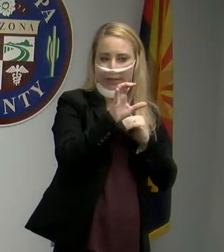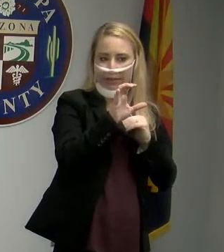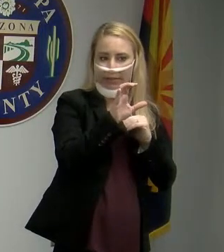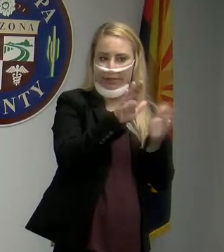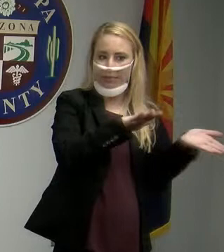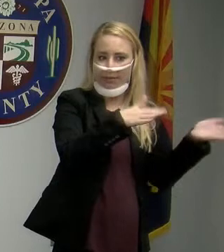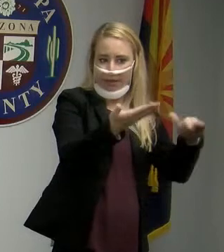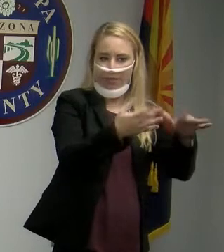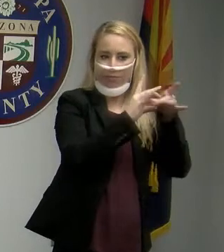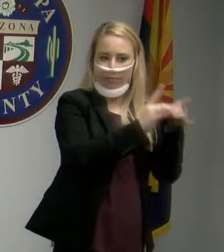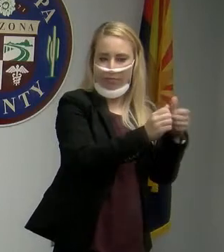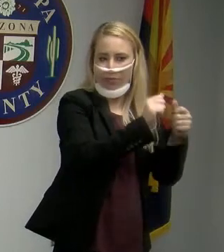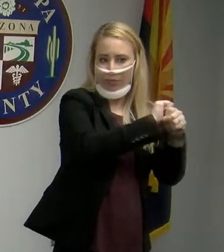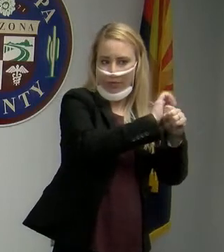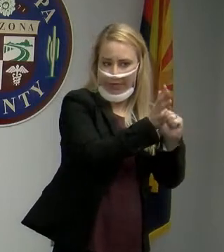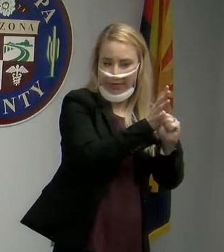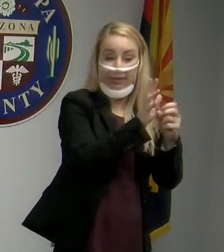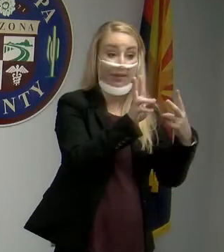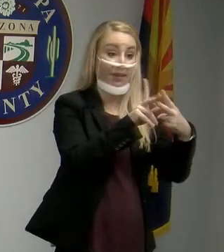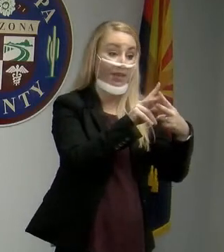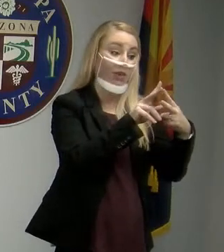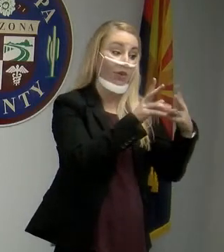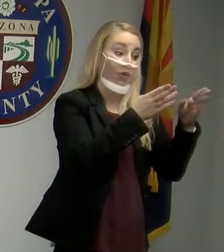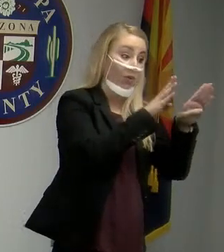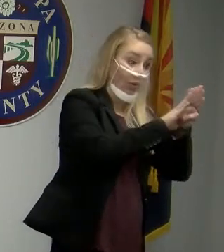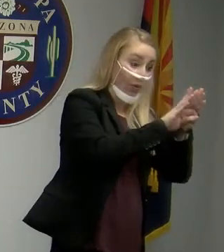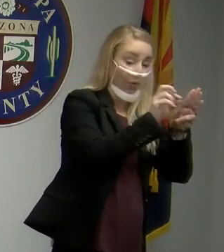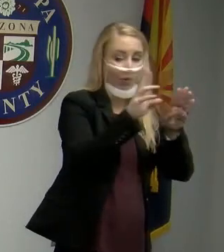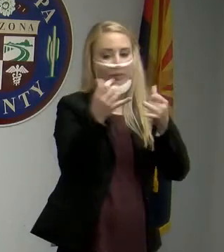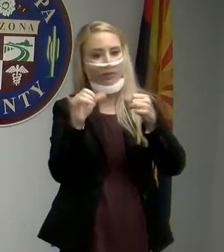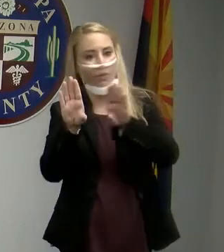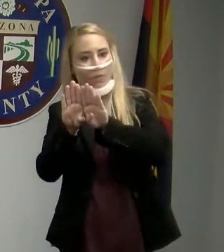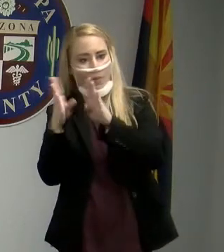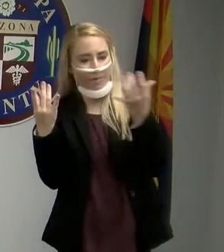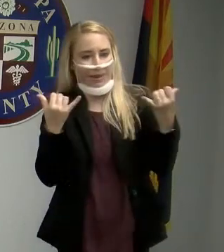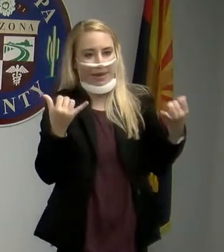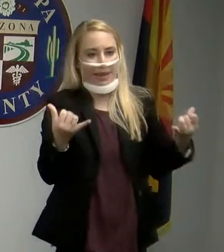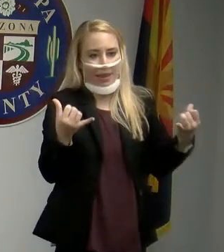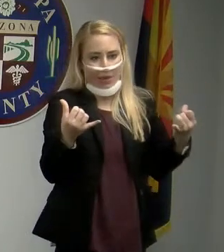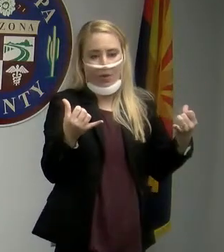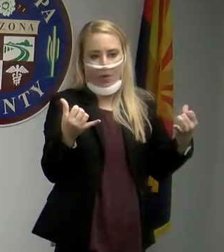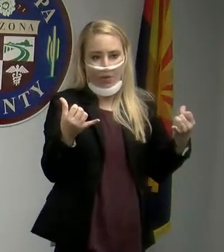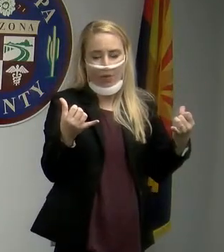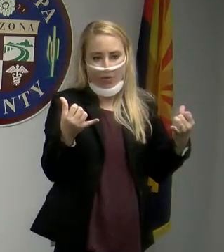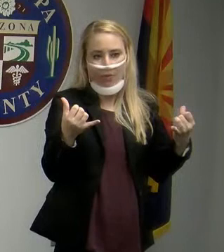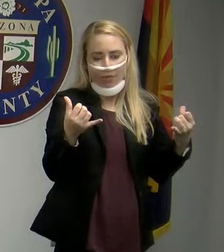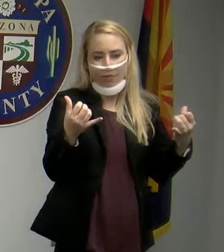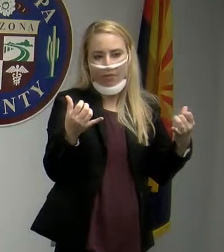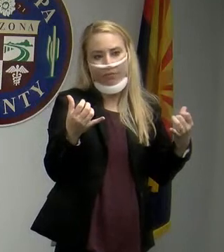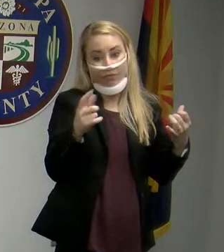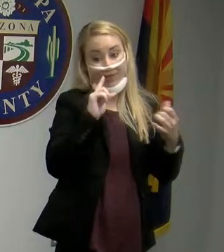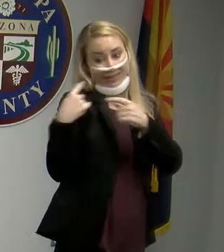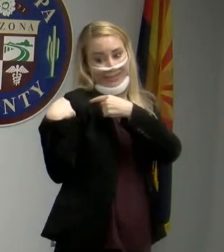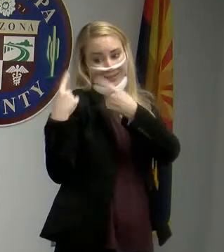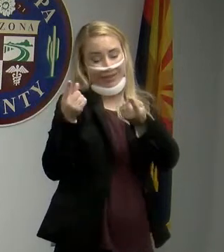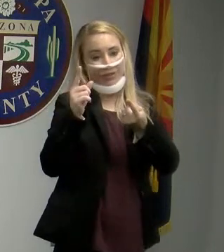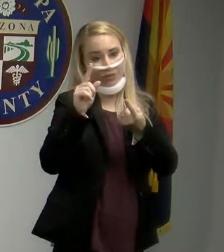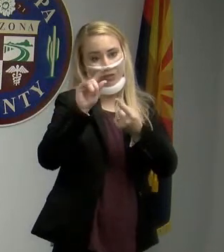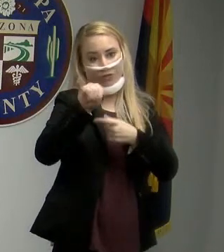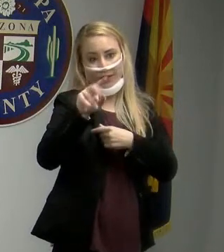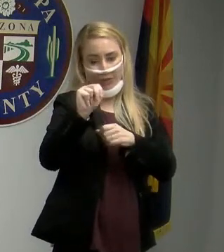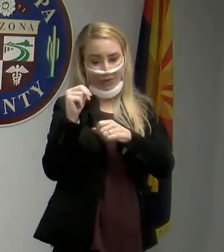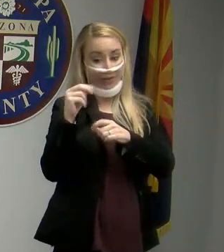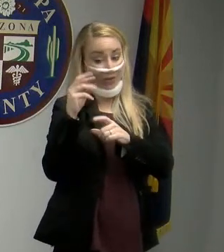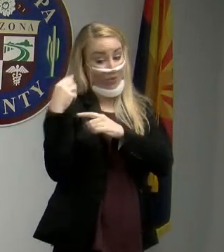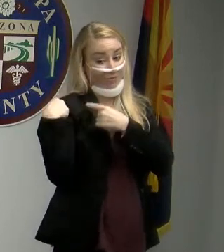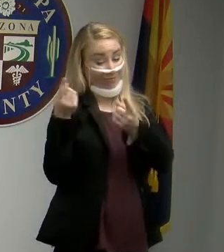COVID-related that are either closed or they're still open at the medical examiner's office. This is since January. So in a 6-month time period, or a little